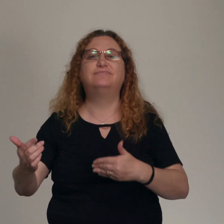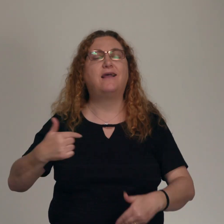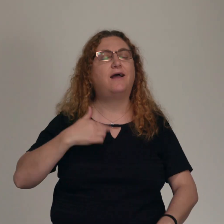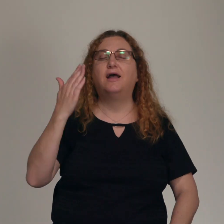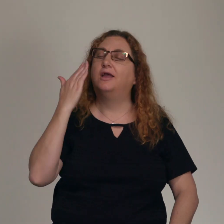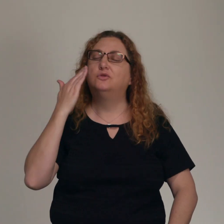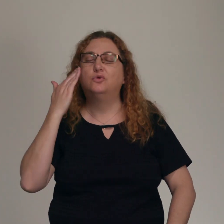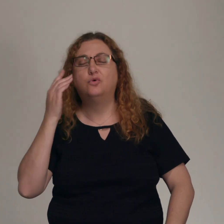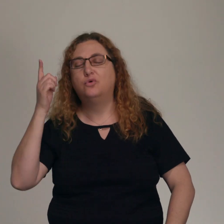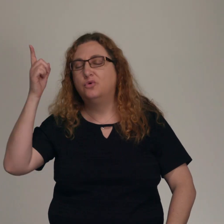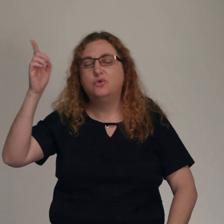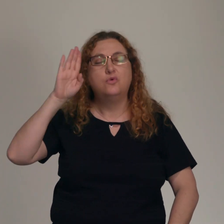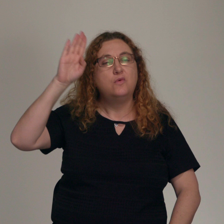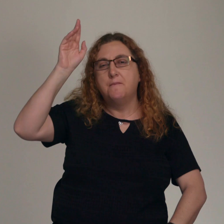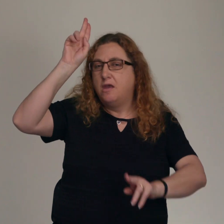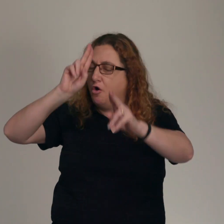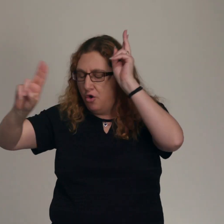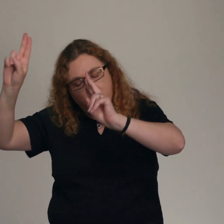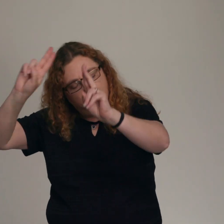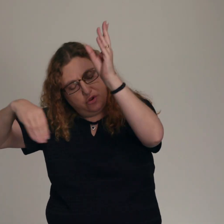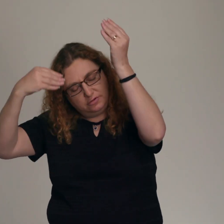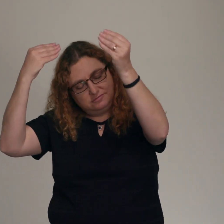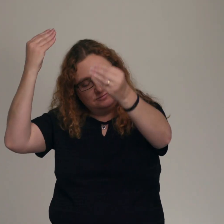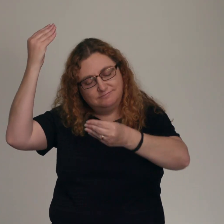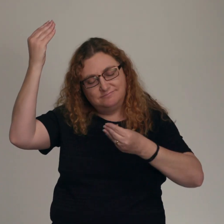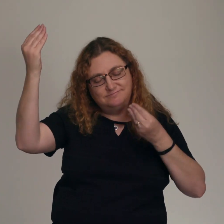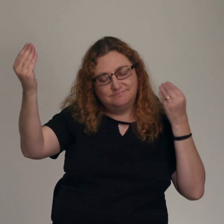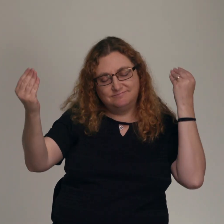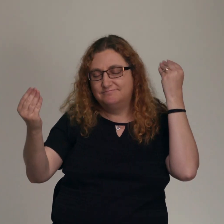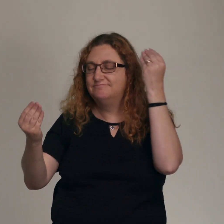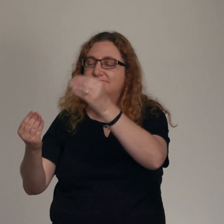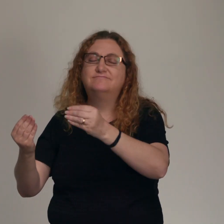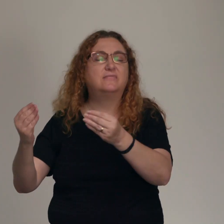honored You will be